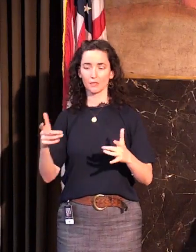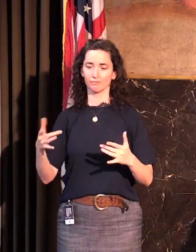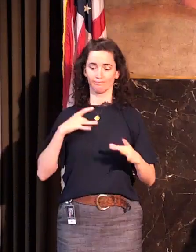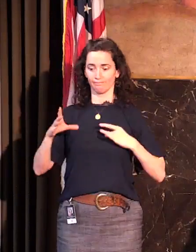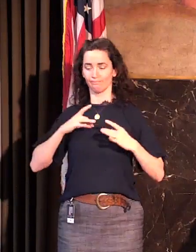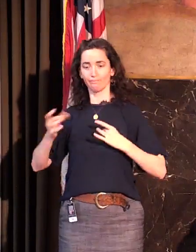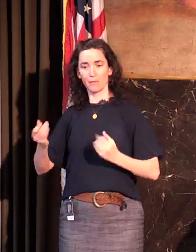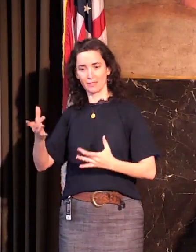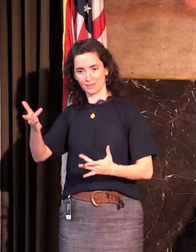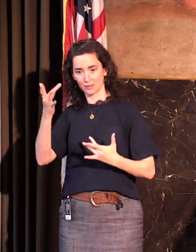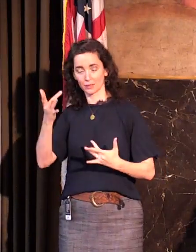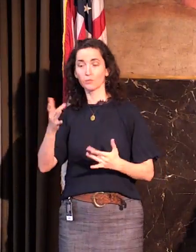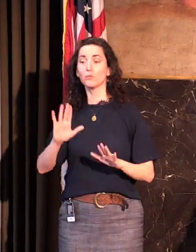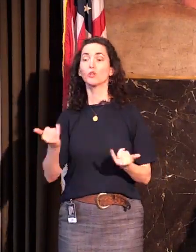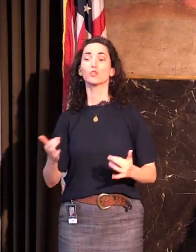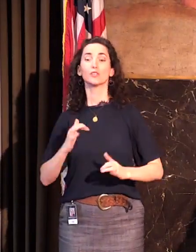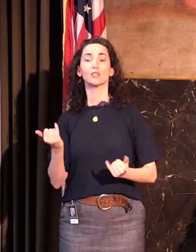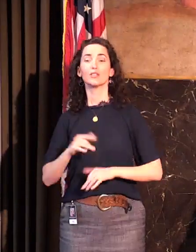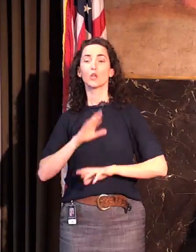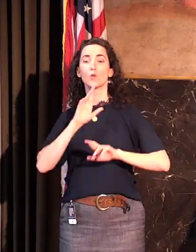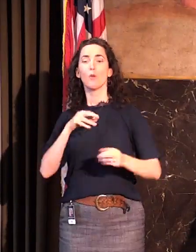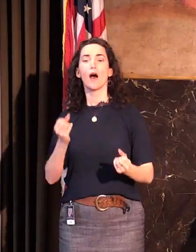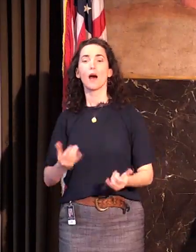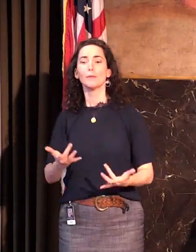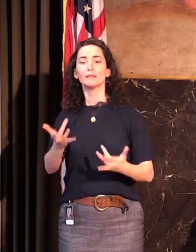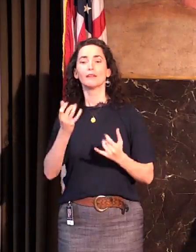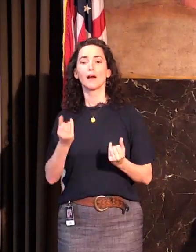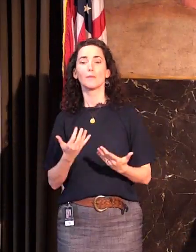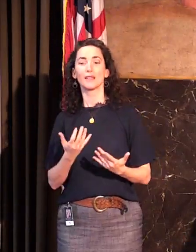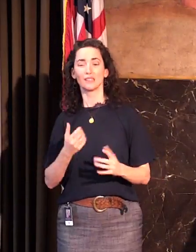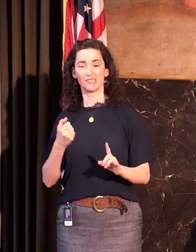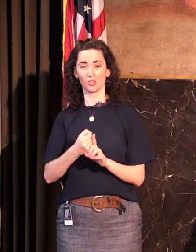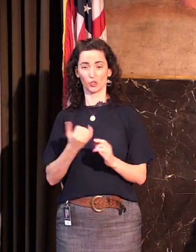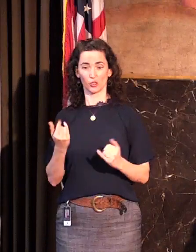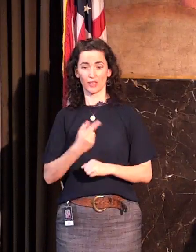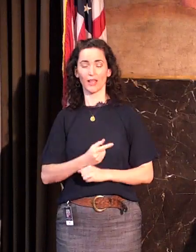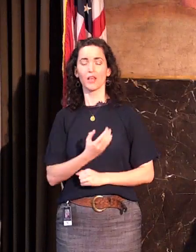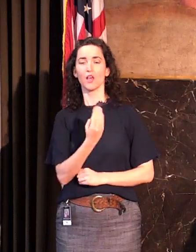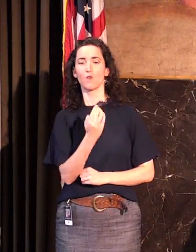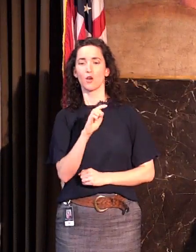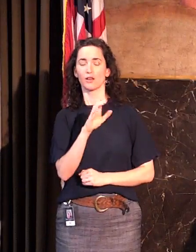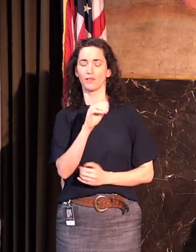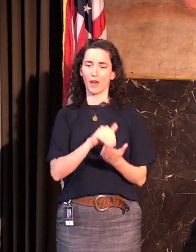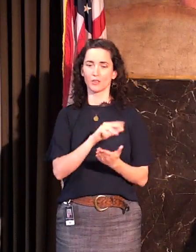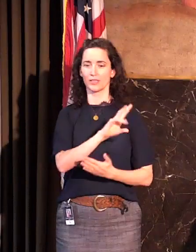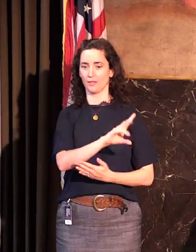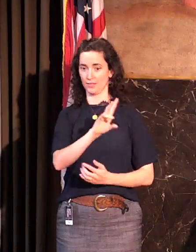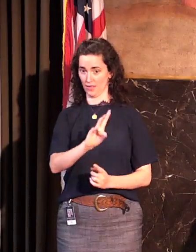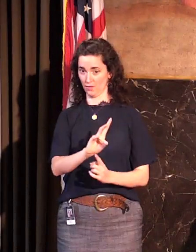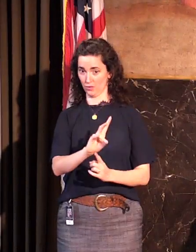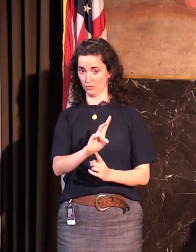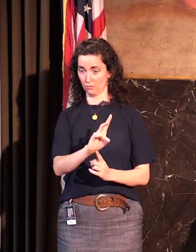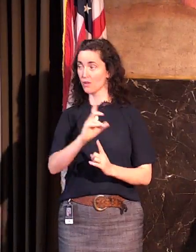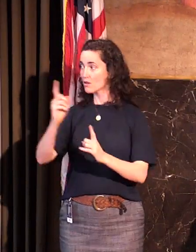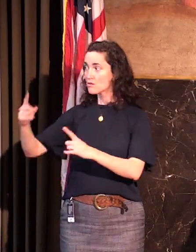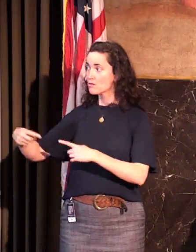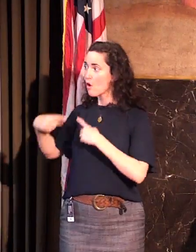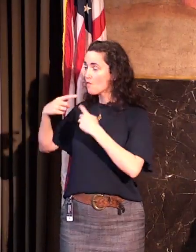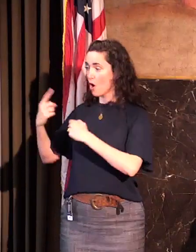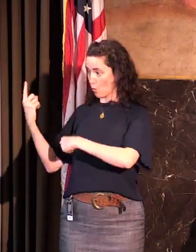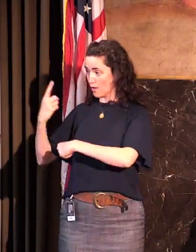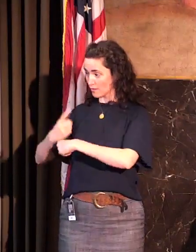reported 14,077 cases of COVID-19. That is an all-time record for